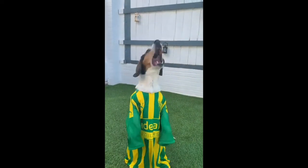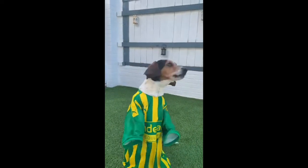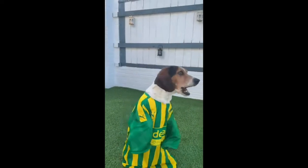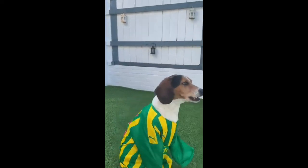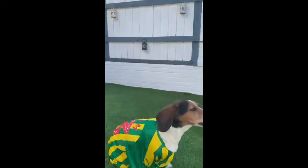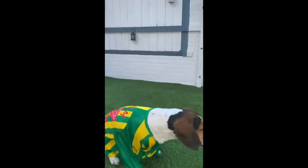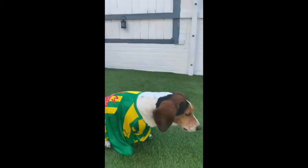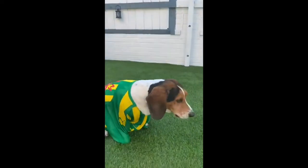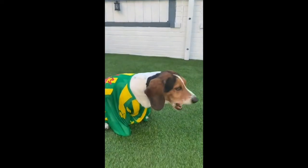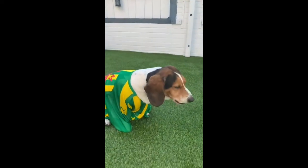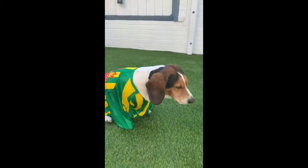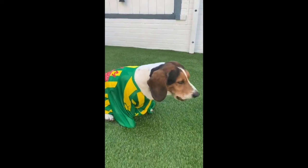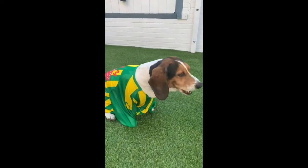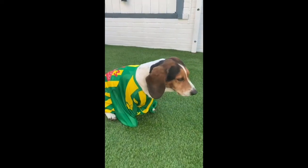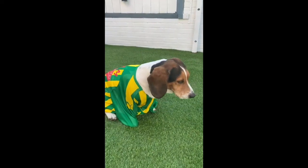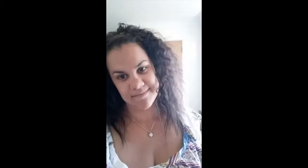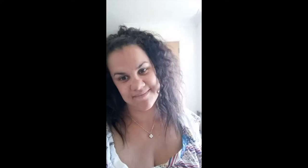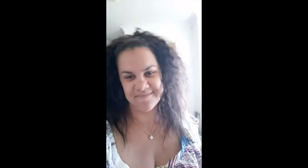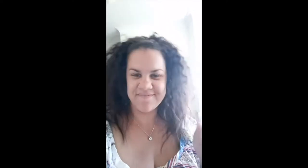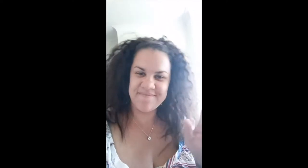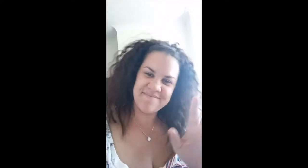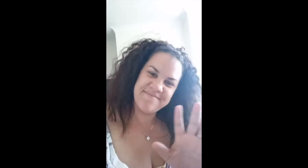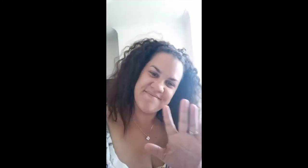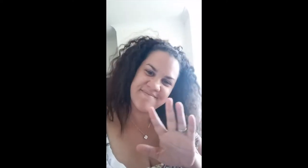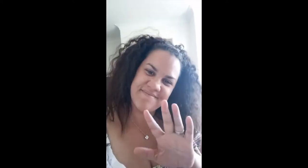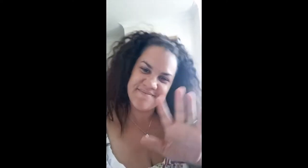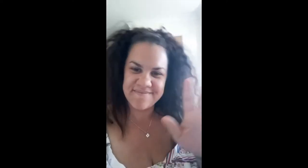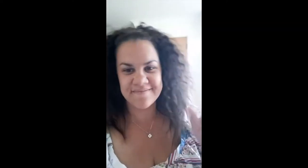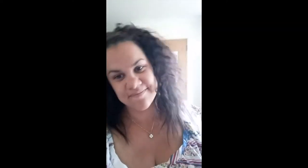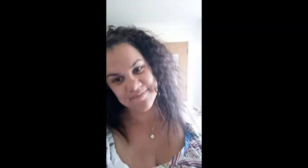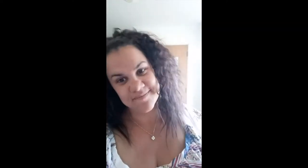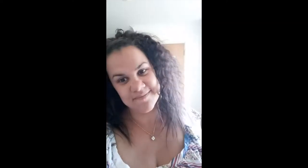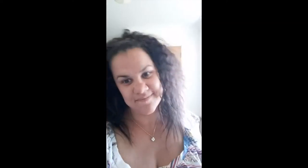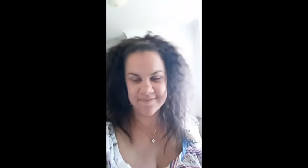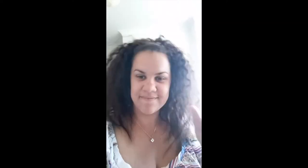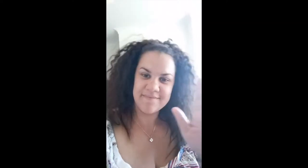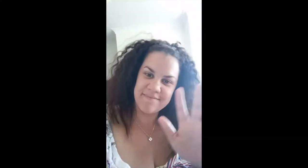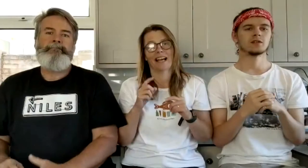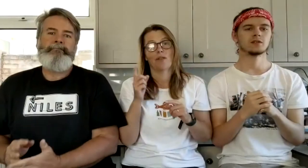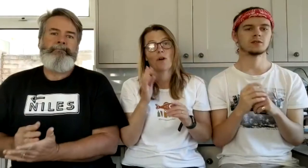wind. Walk on through the rain. For your